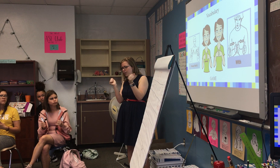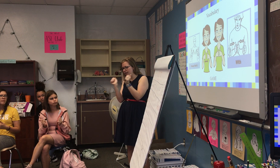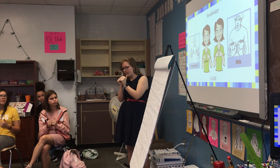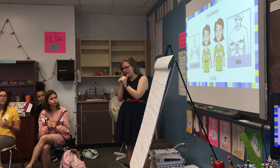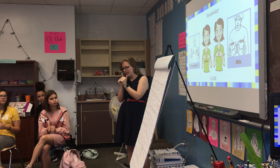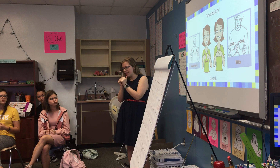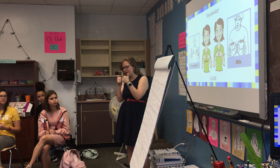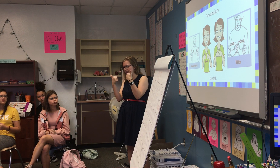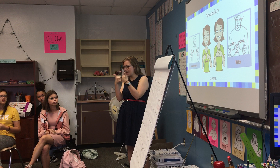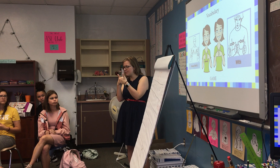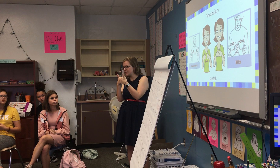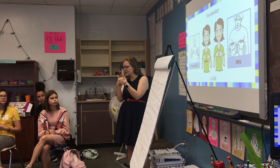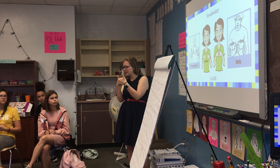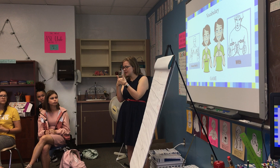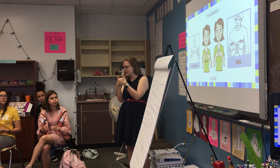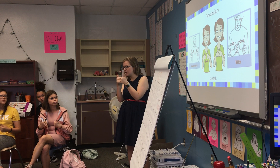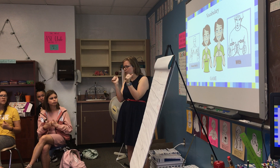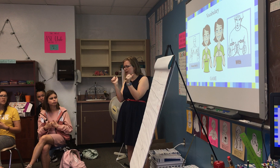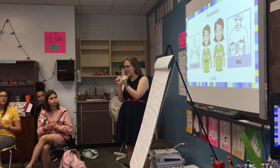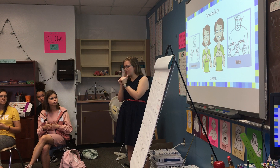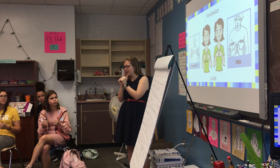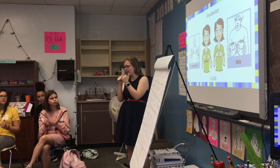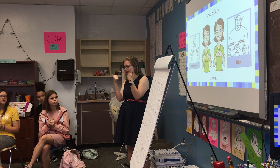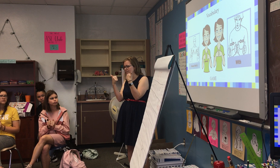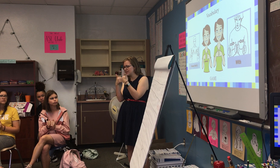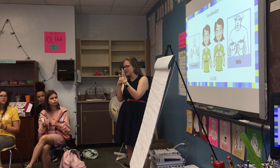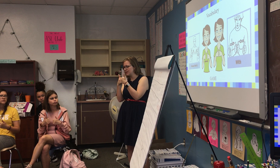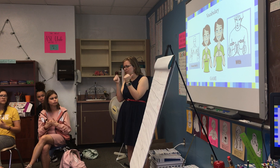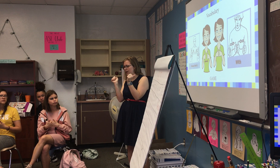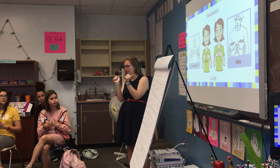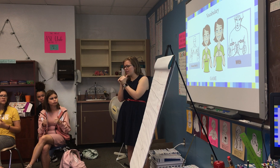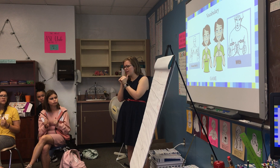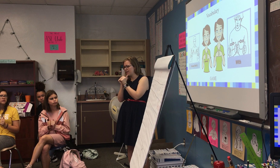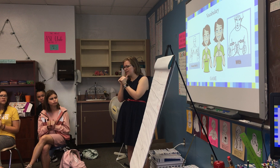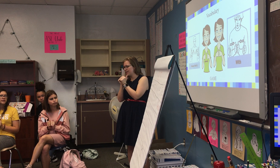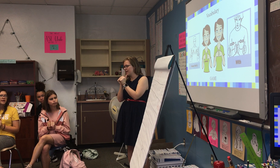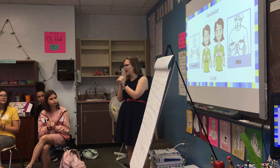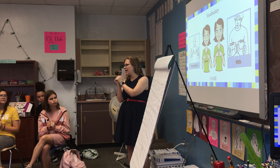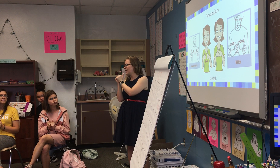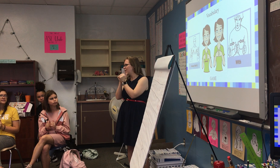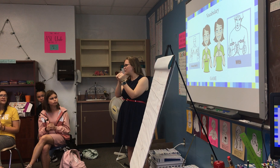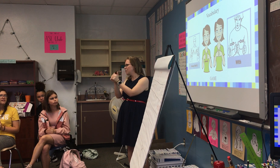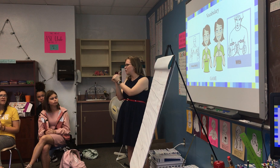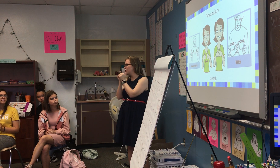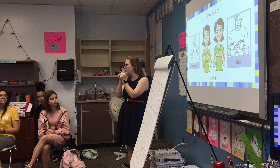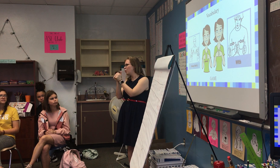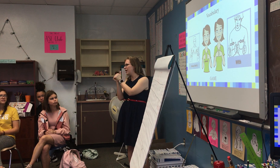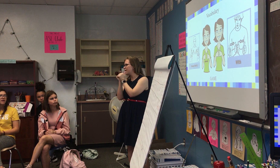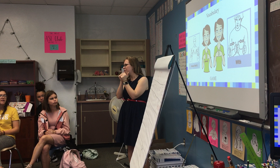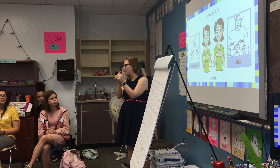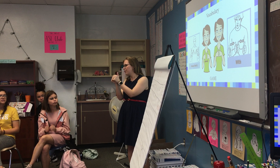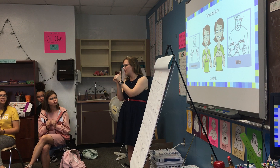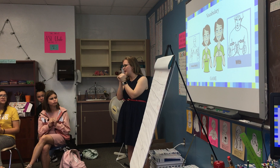with. Games with. Games with. Okay, now if you move with